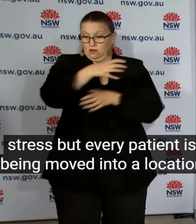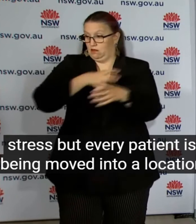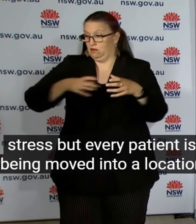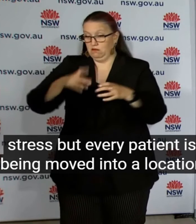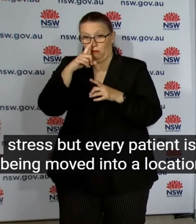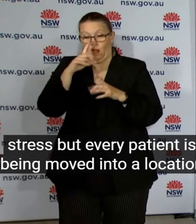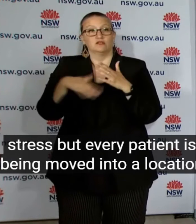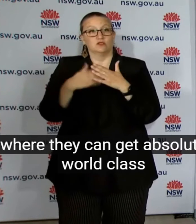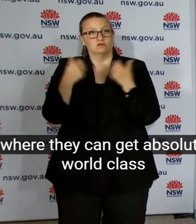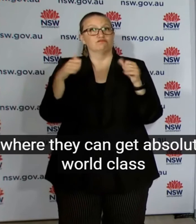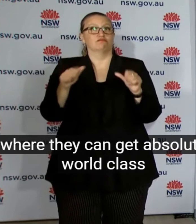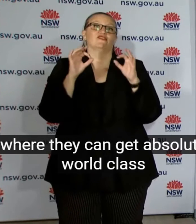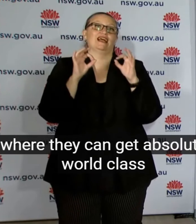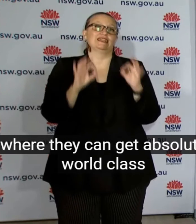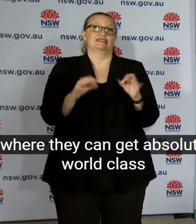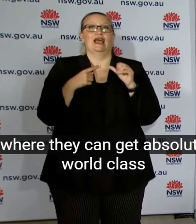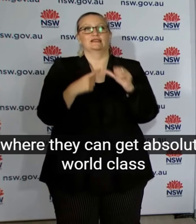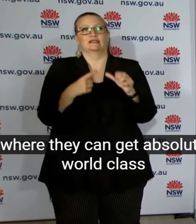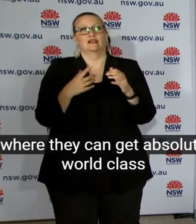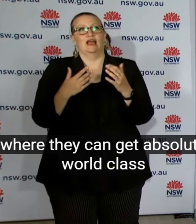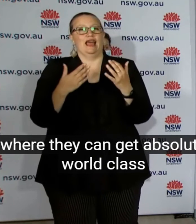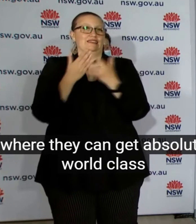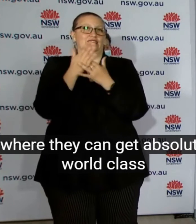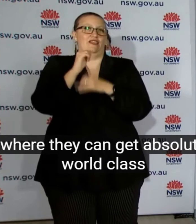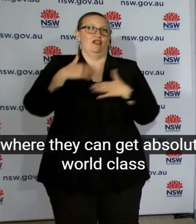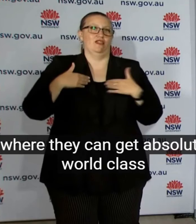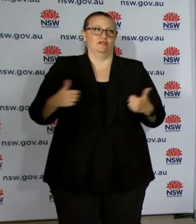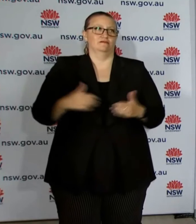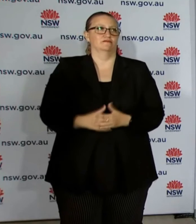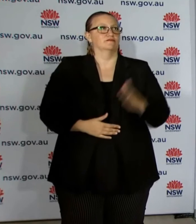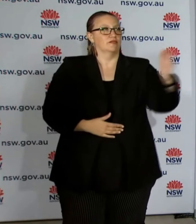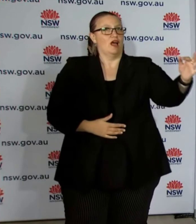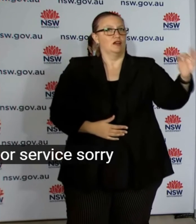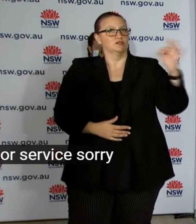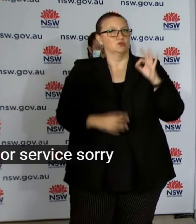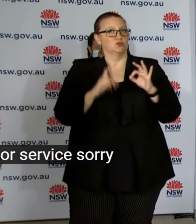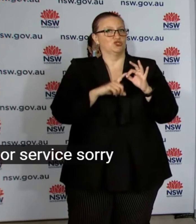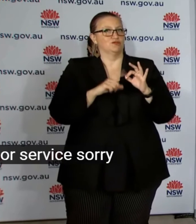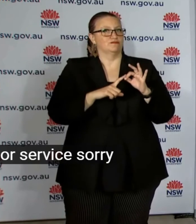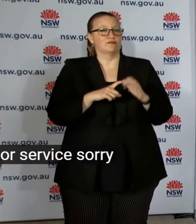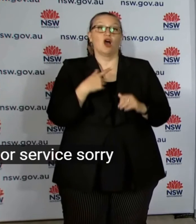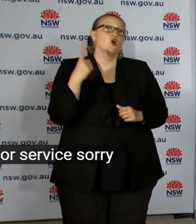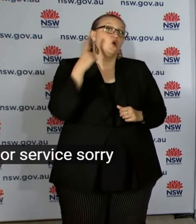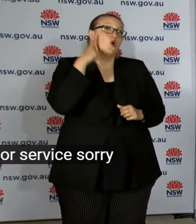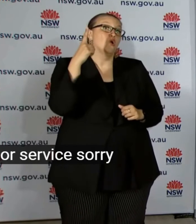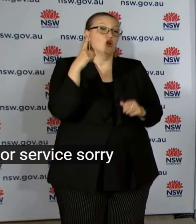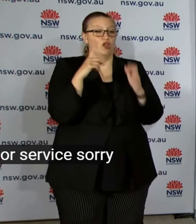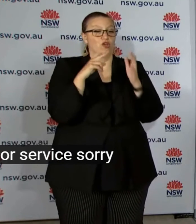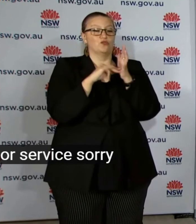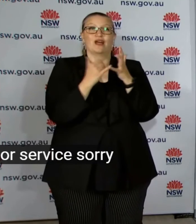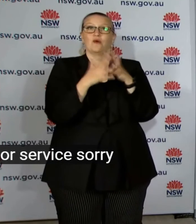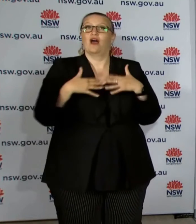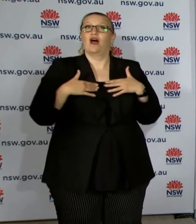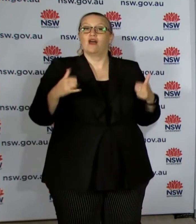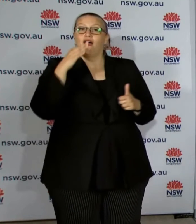health service. Sorry. Yes, can you confirm that New South Wales Health has requested support from the ACT for the use of hospital beds in